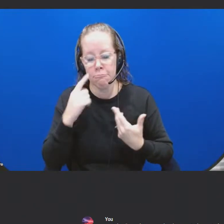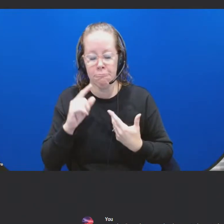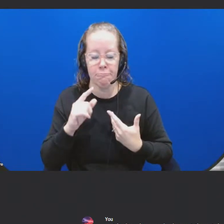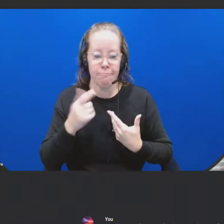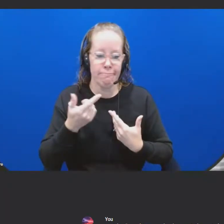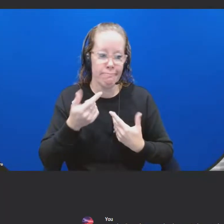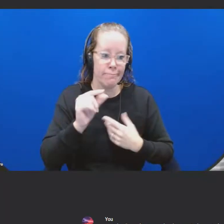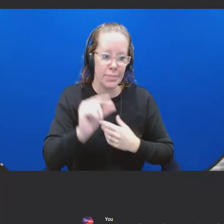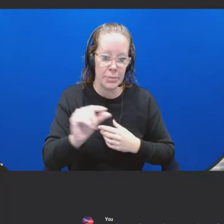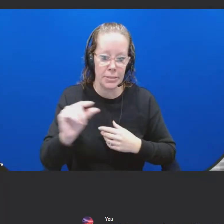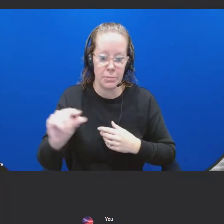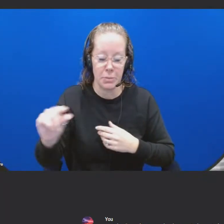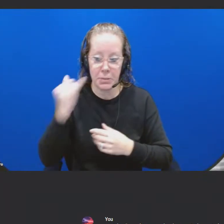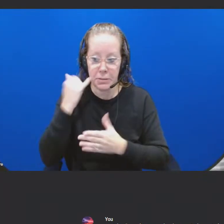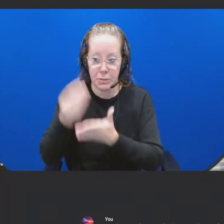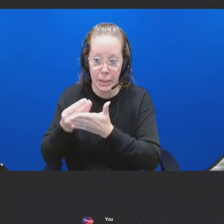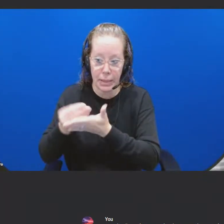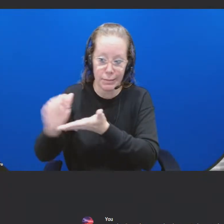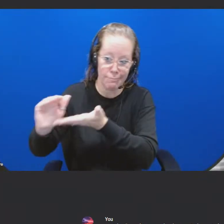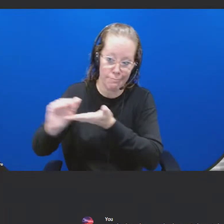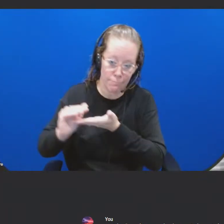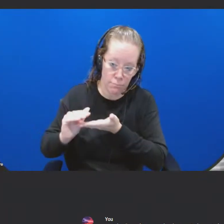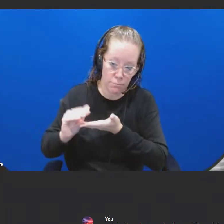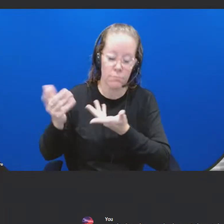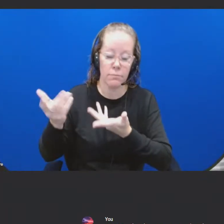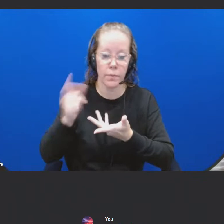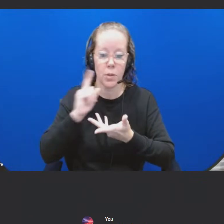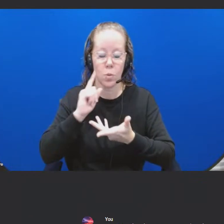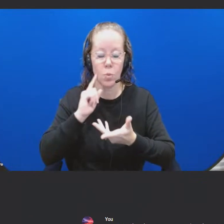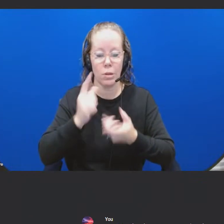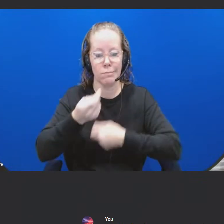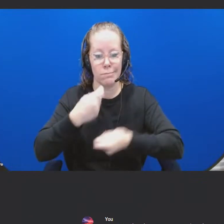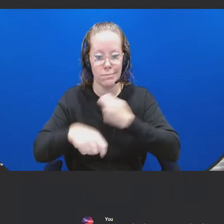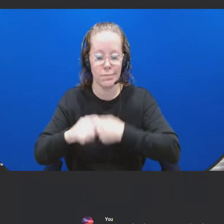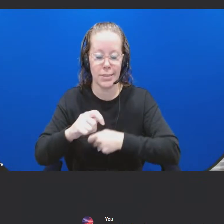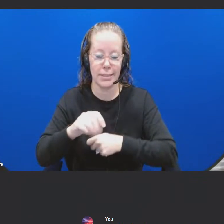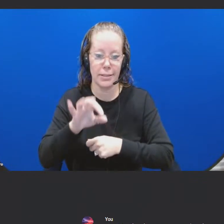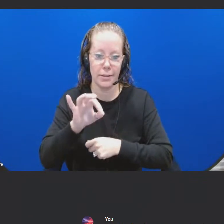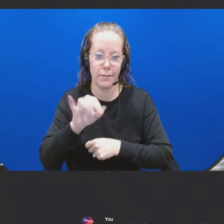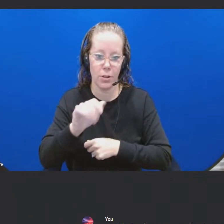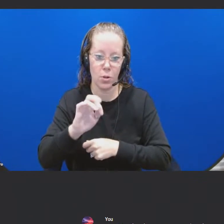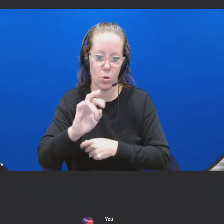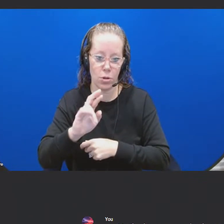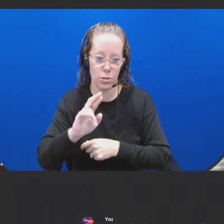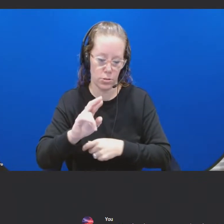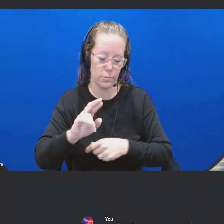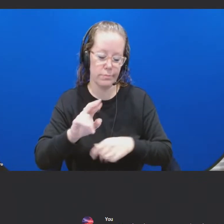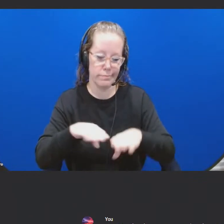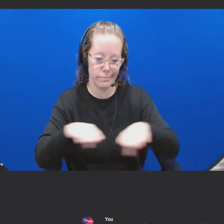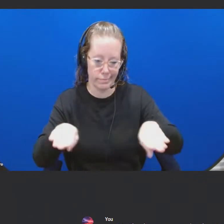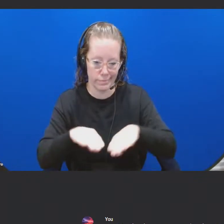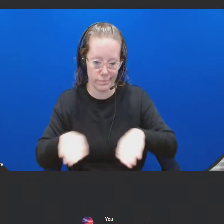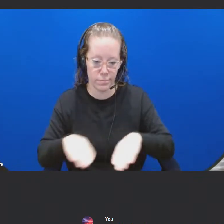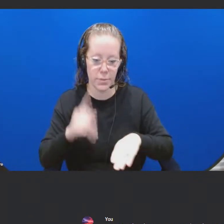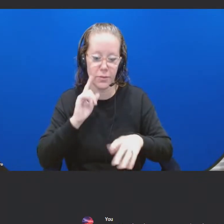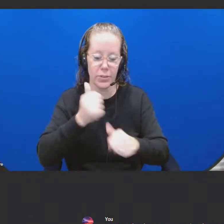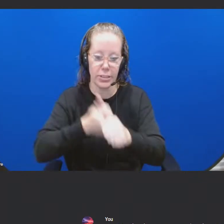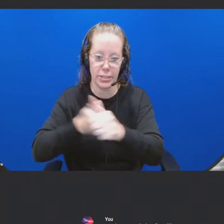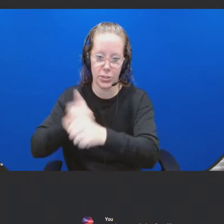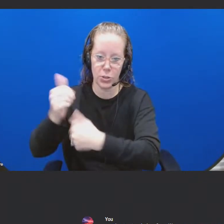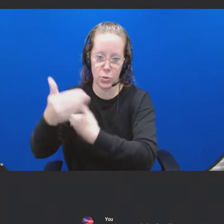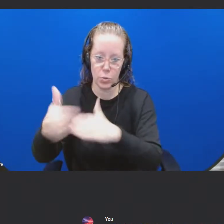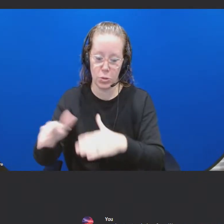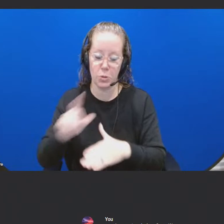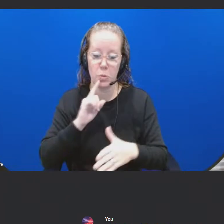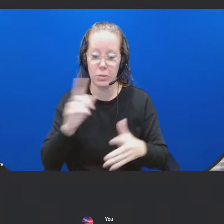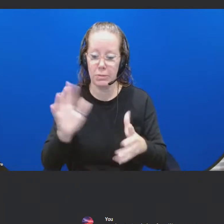money or the opportunity, we hope to be able to replace the flooring in the residents' rooms. And it looks really, really nice. So